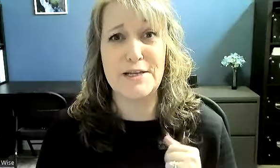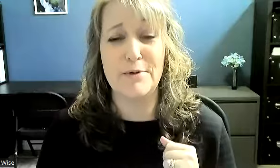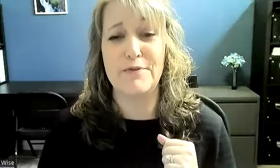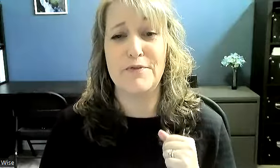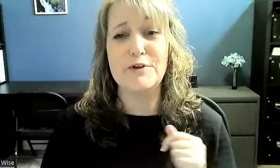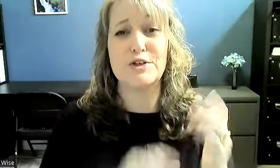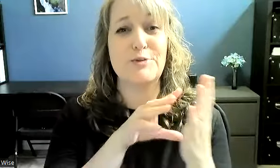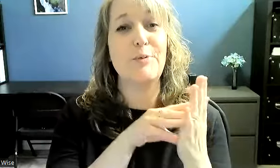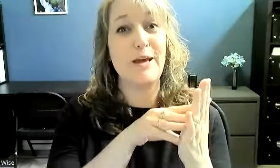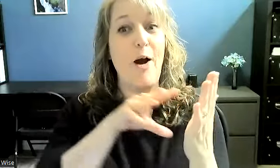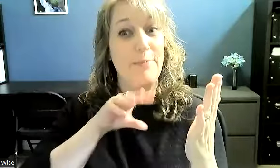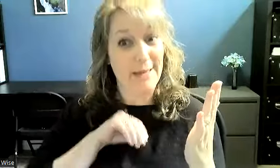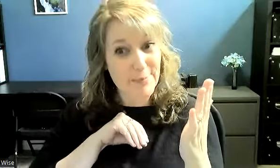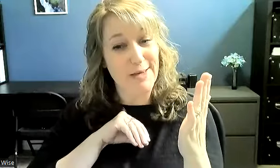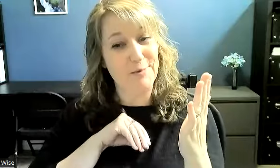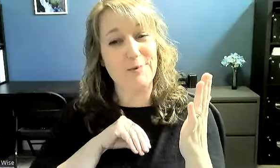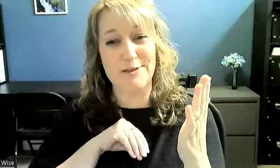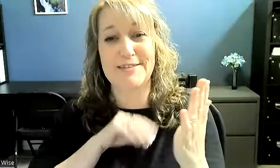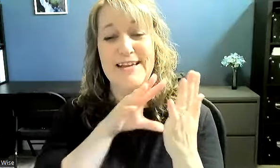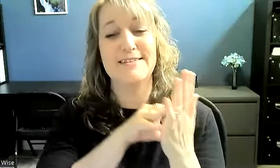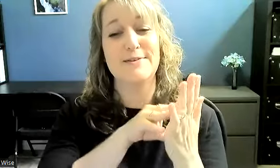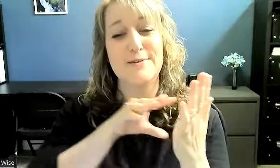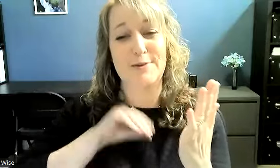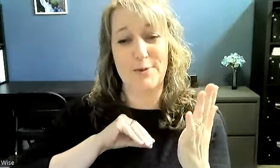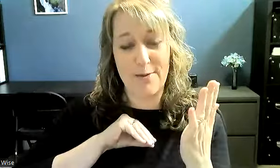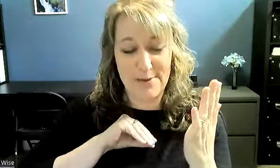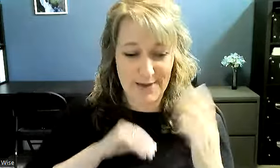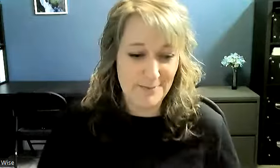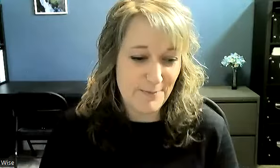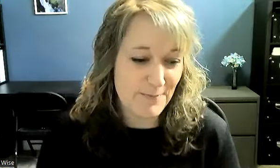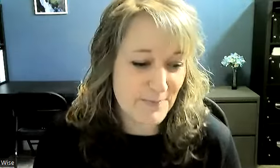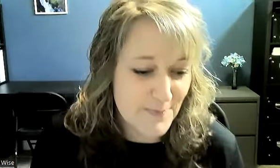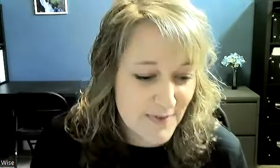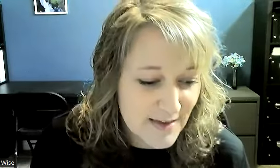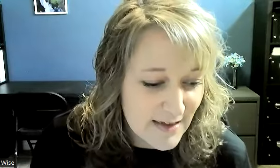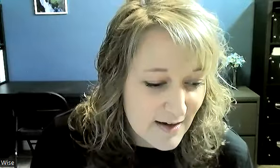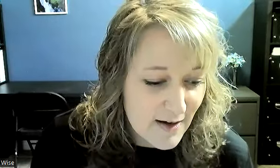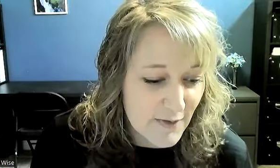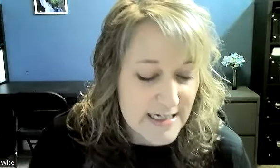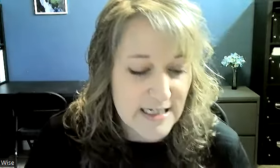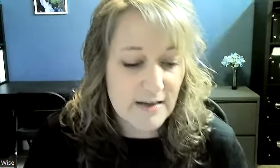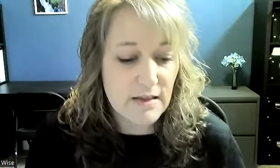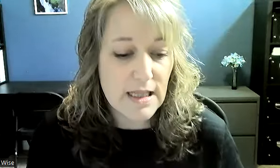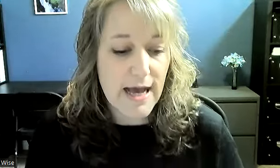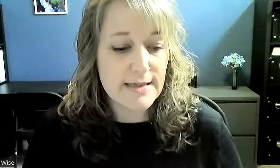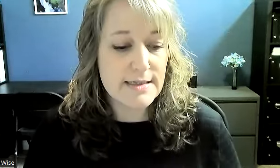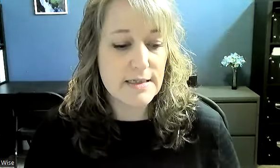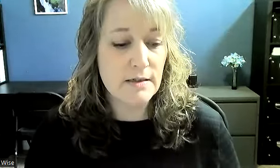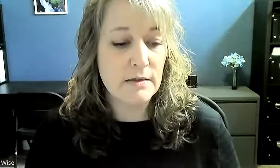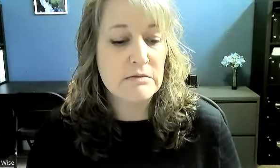foreseeable future, you will be copying me when we learn signs. So copy me. All right, the last